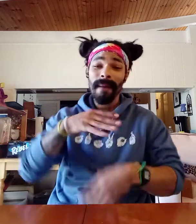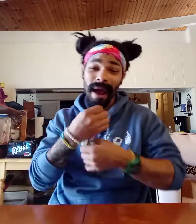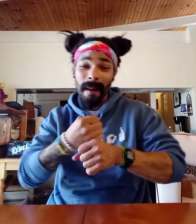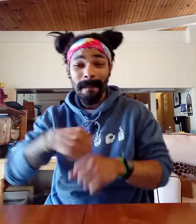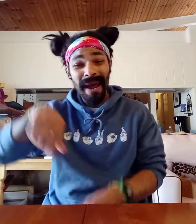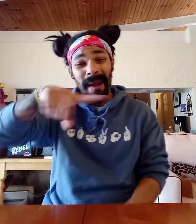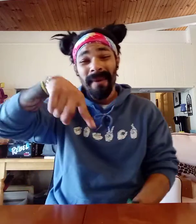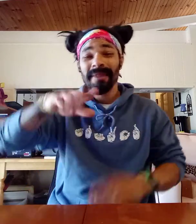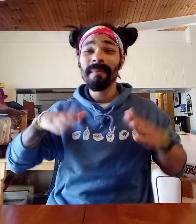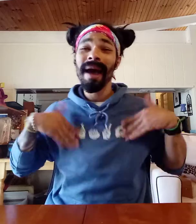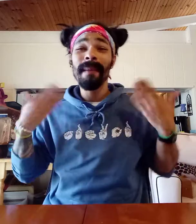Man make them happy